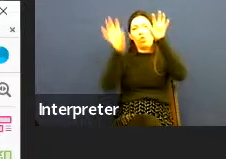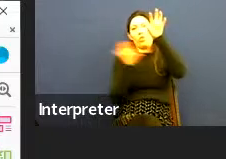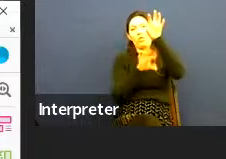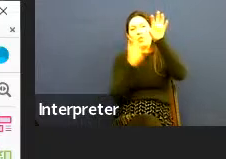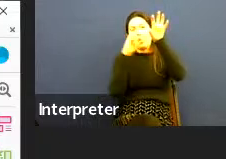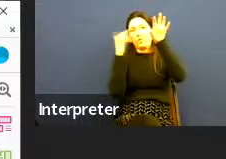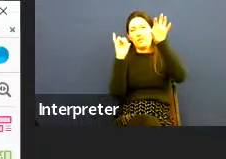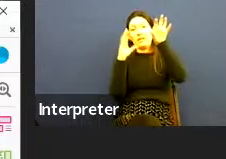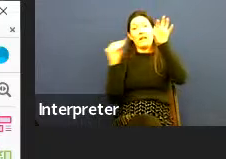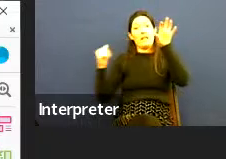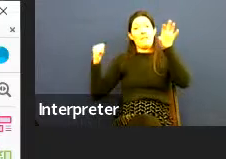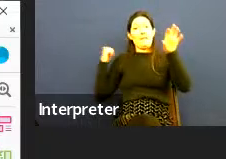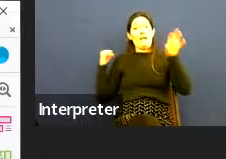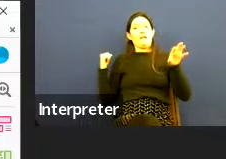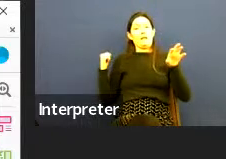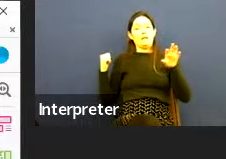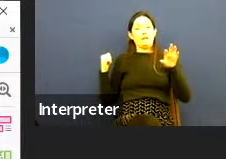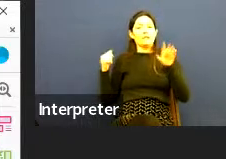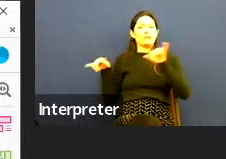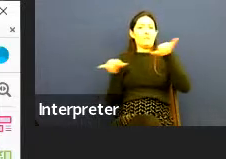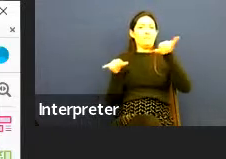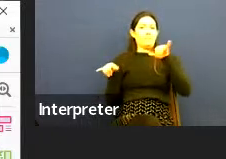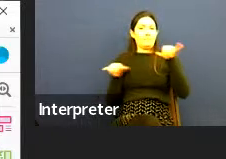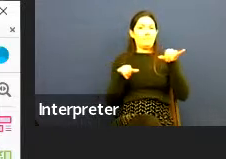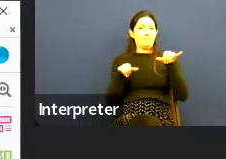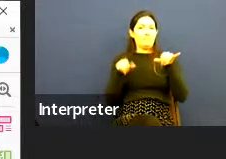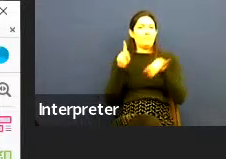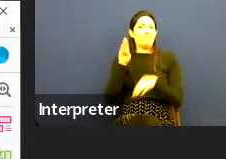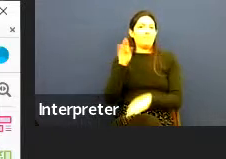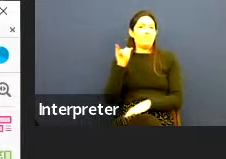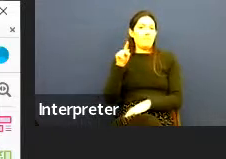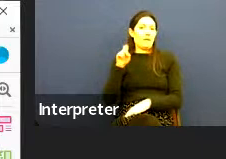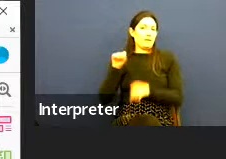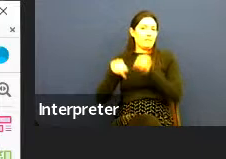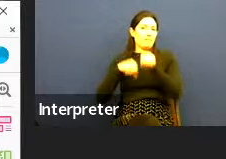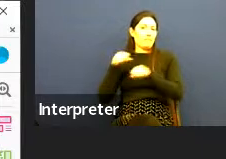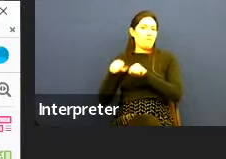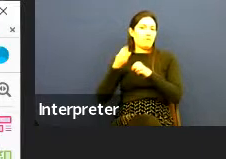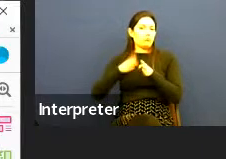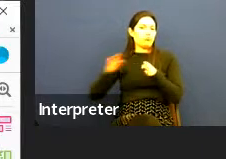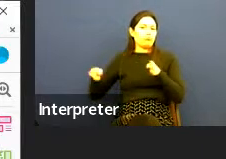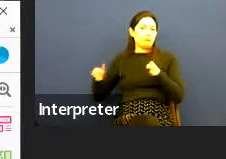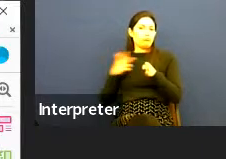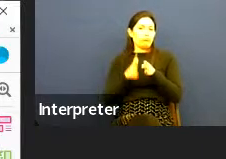a bike rack with the same motif. Next slide.